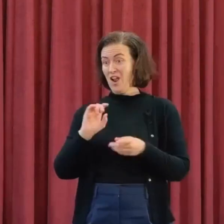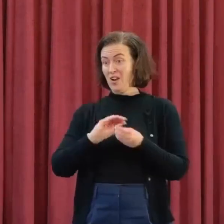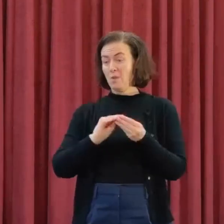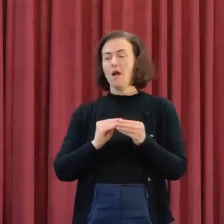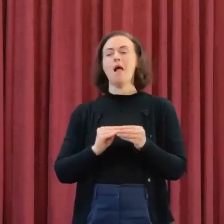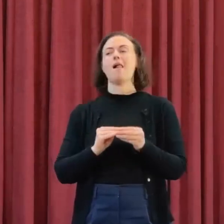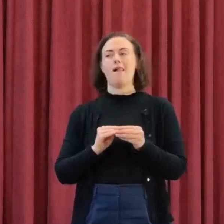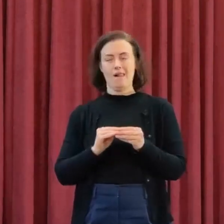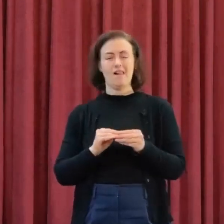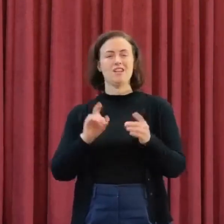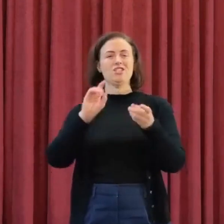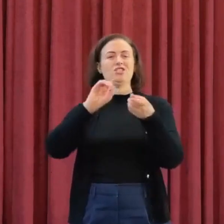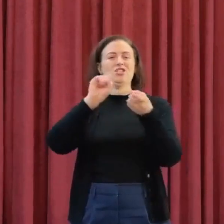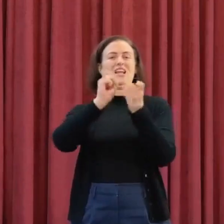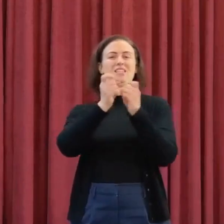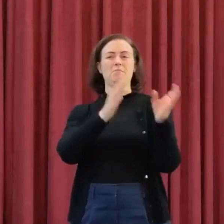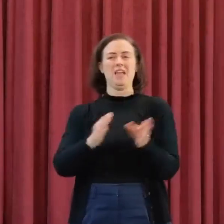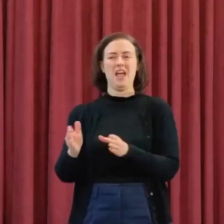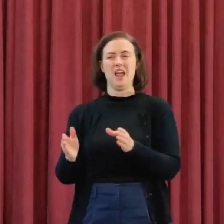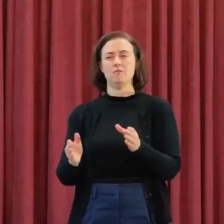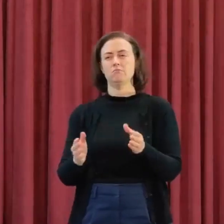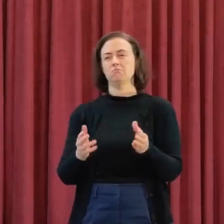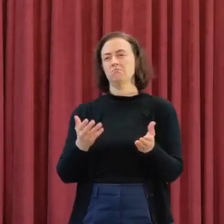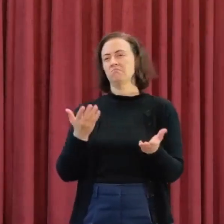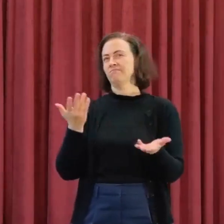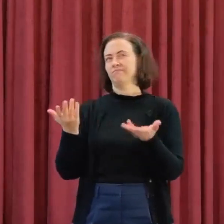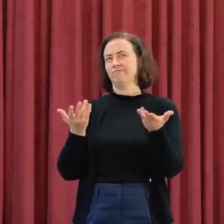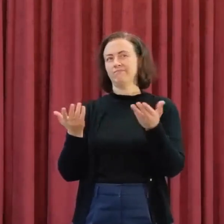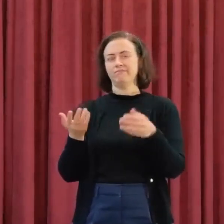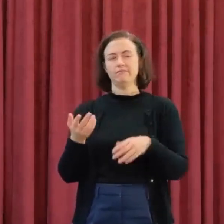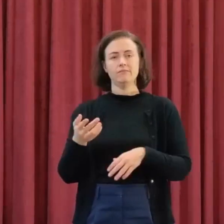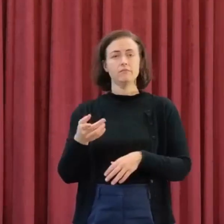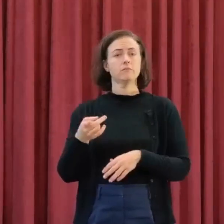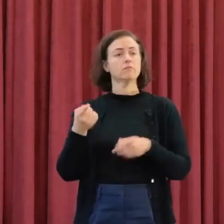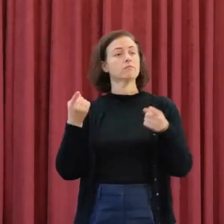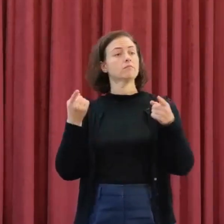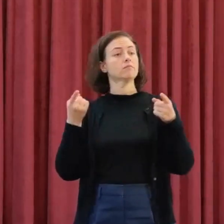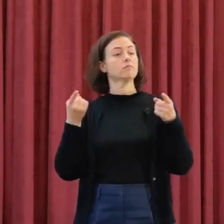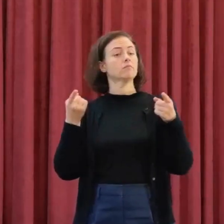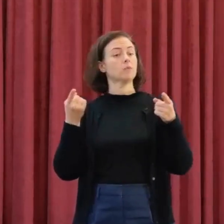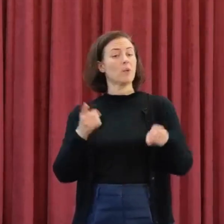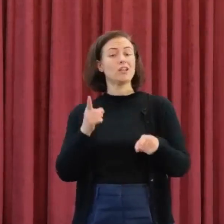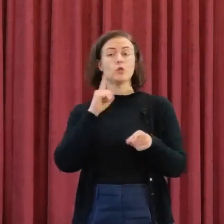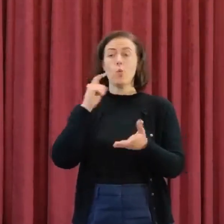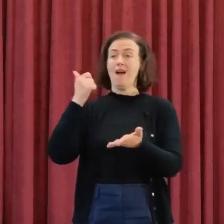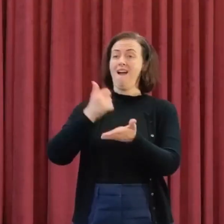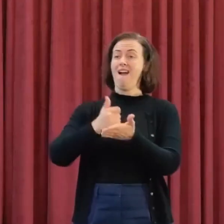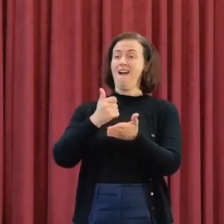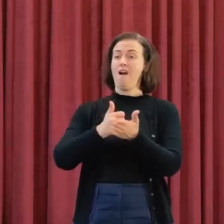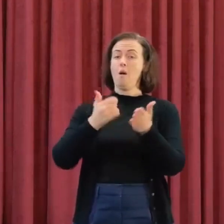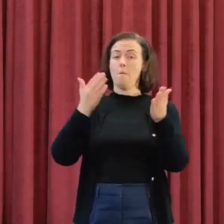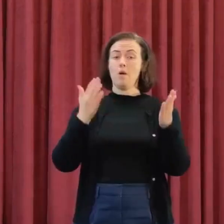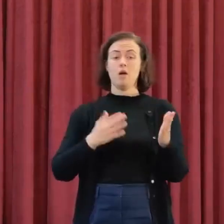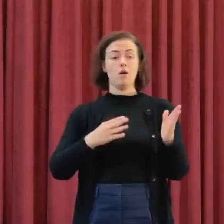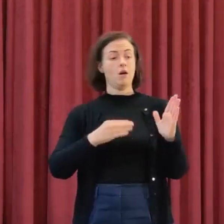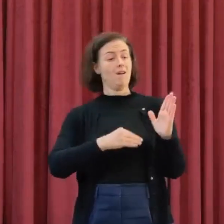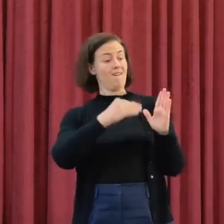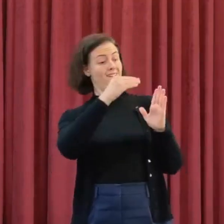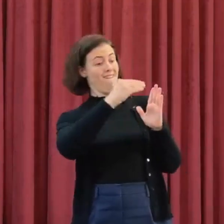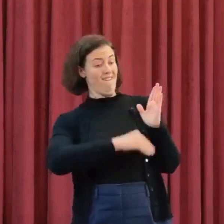plan because, you know, like say agent, when you help people enroll in a plan, they can get